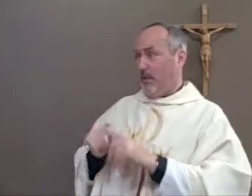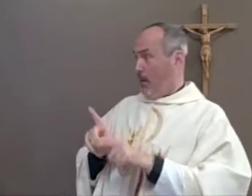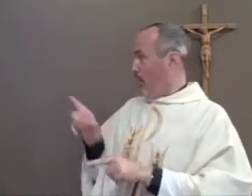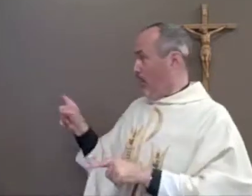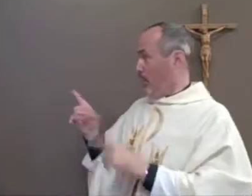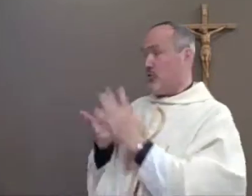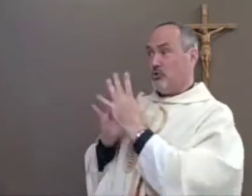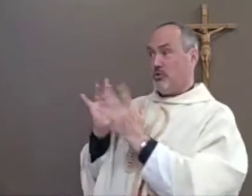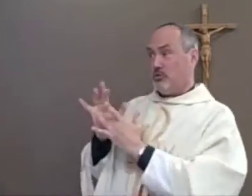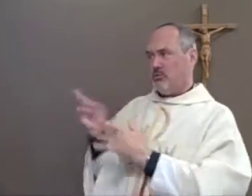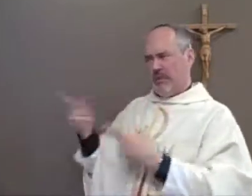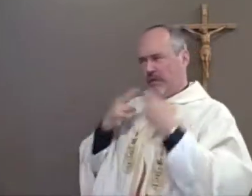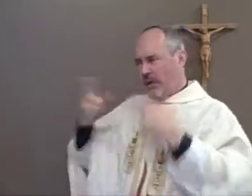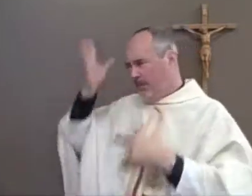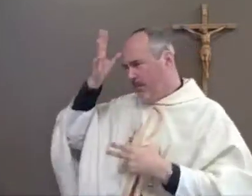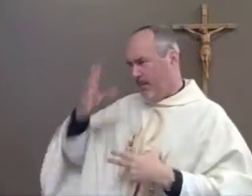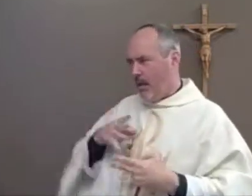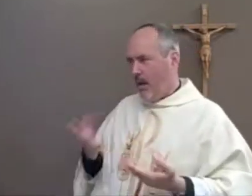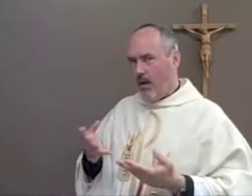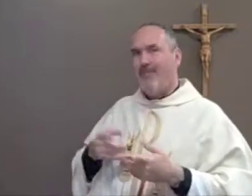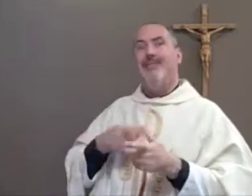are getting, but Jesus is an innocent man."